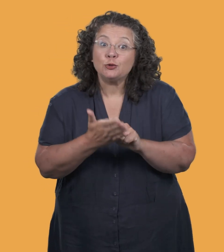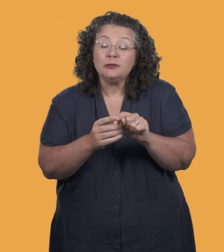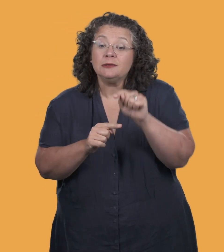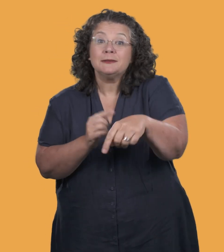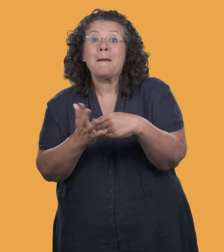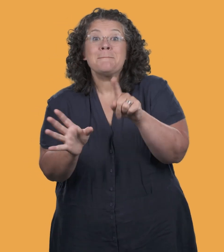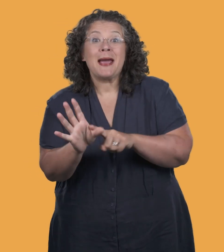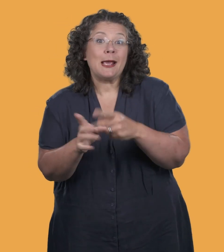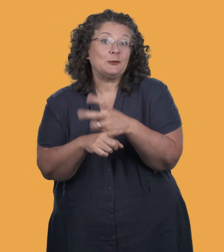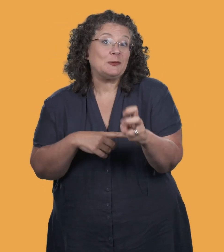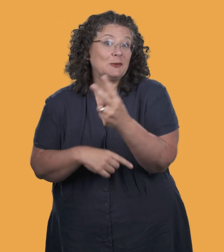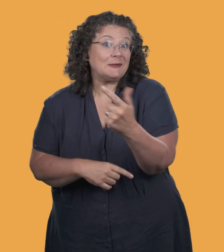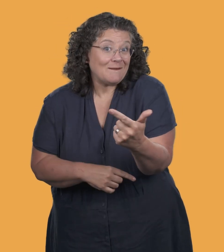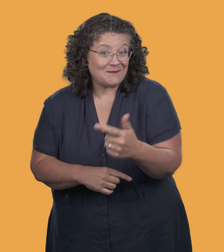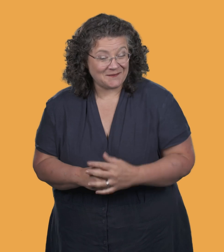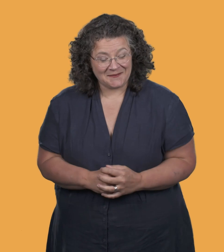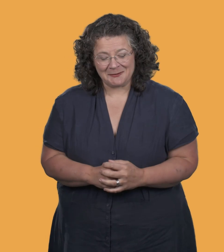May 2027.